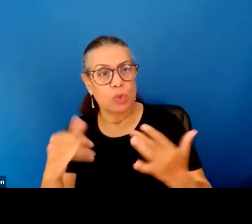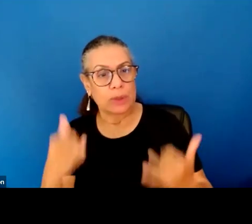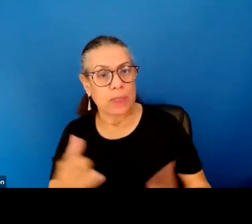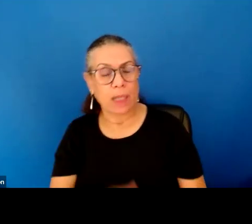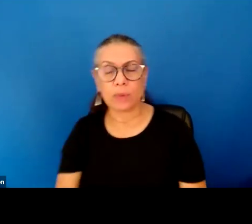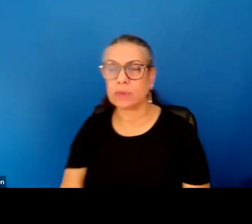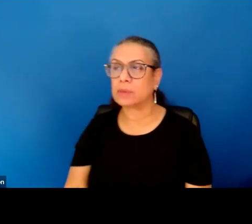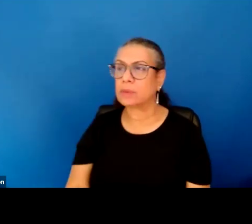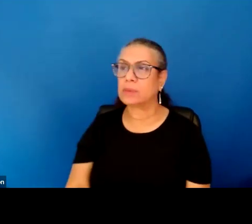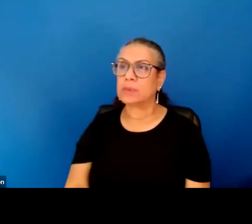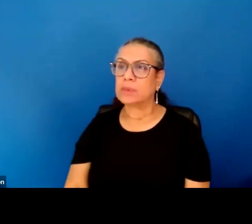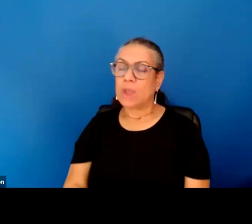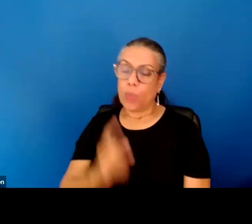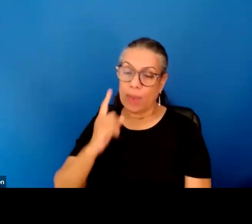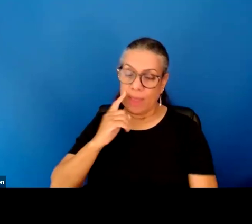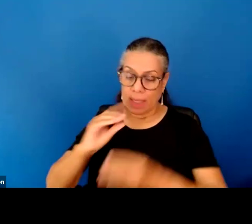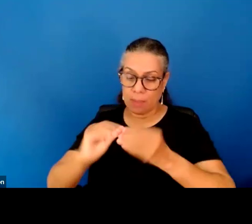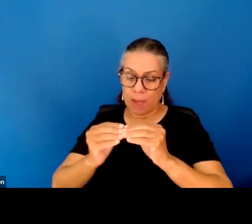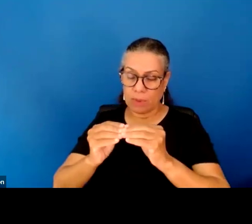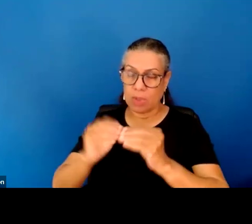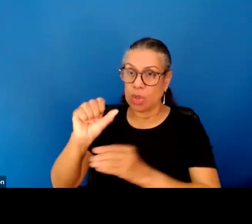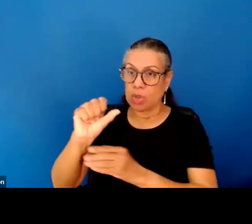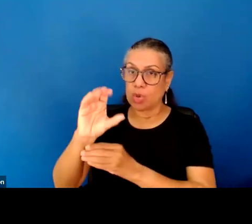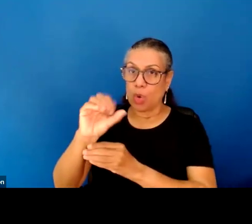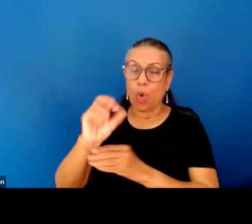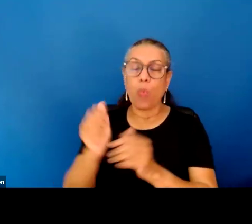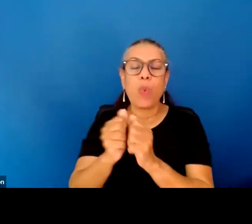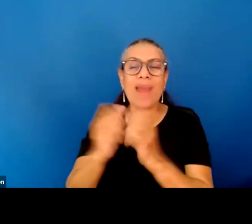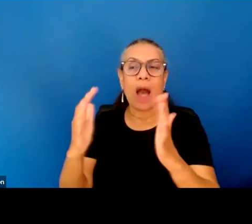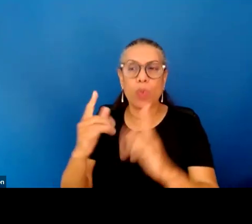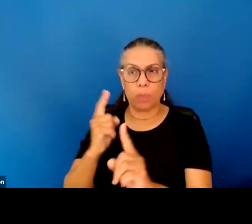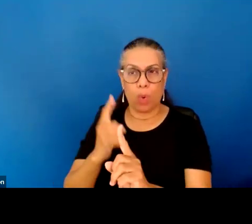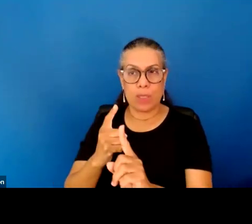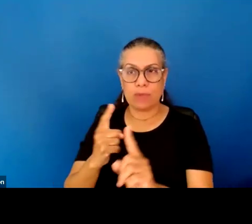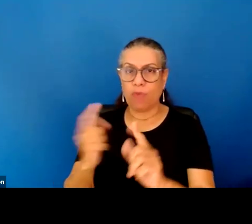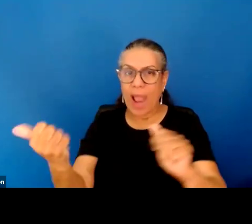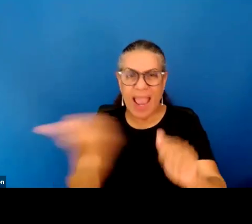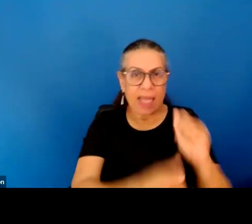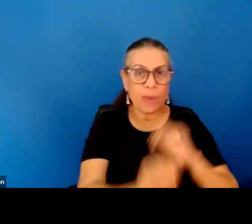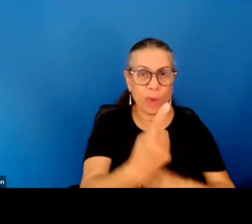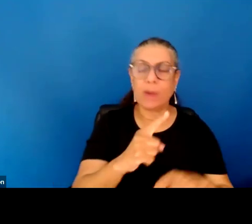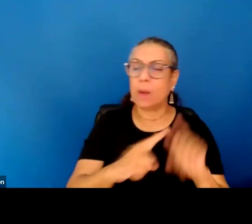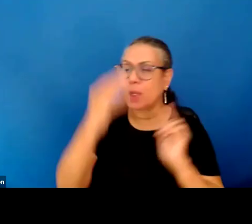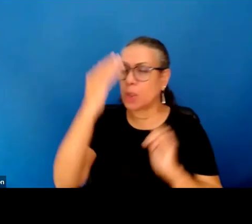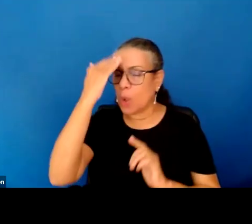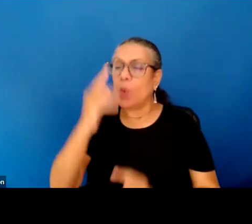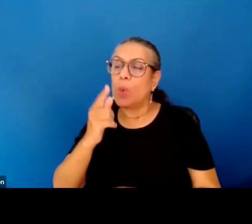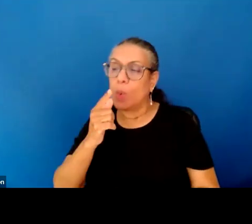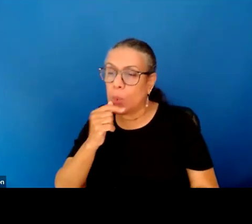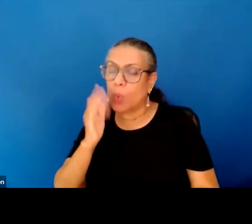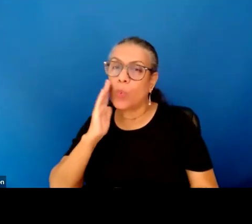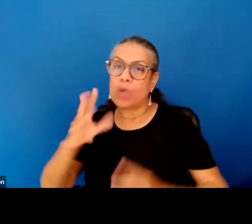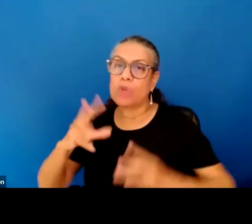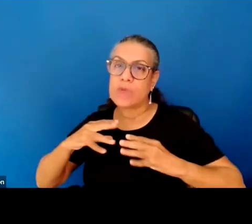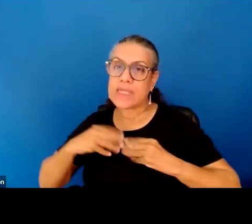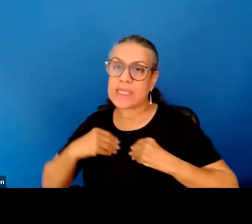The way we look at the composite score differential is without points for anyone, but knowing which students would have gotten the points and then looking at the difference in